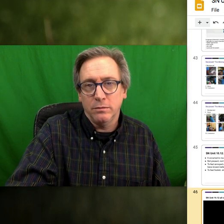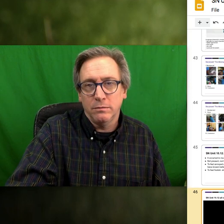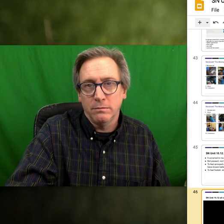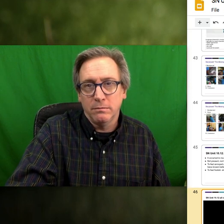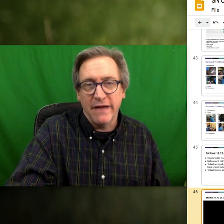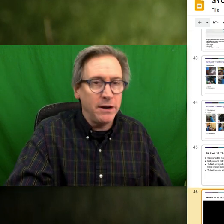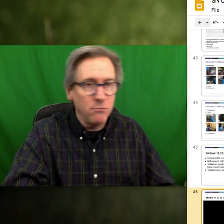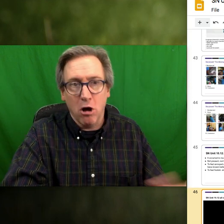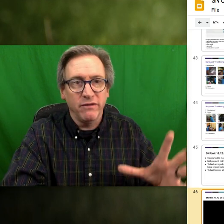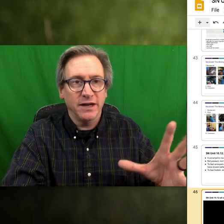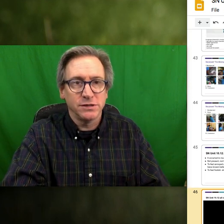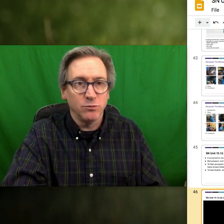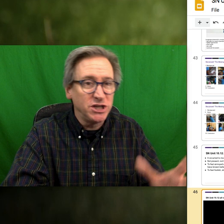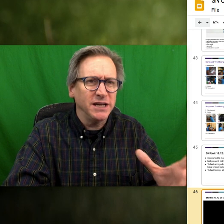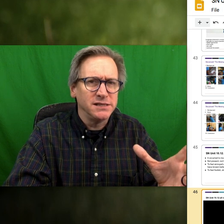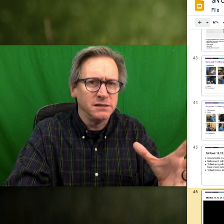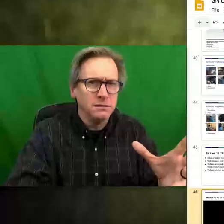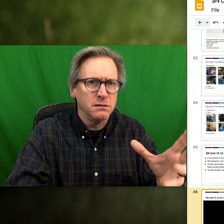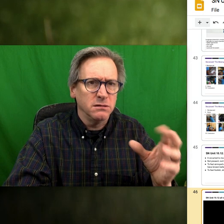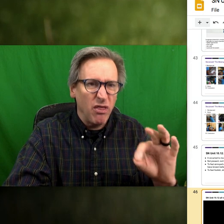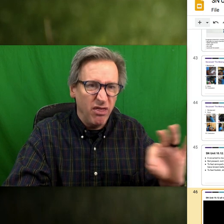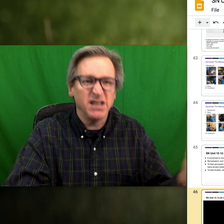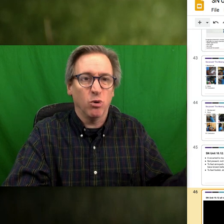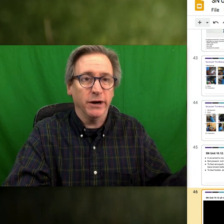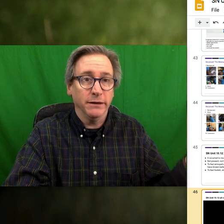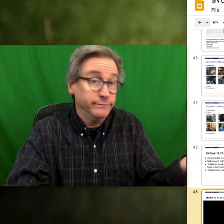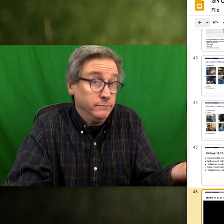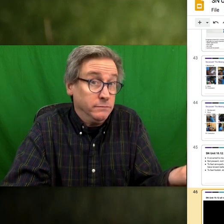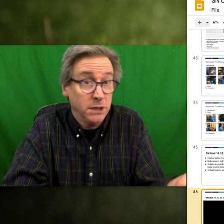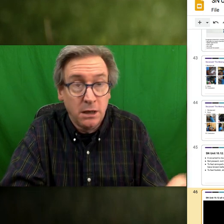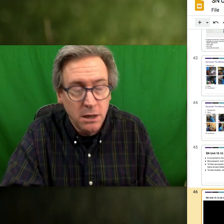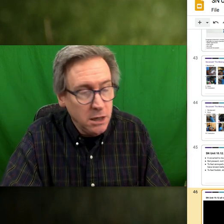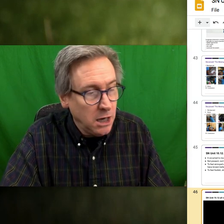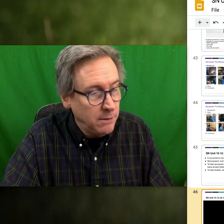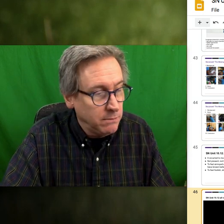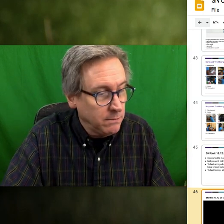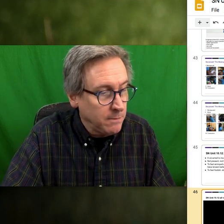Cool. And then all the videos, which is the story.